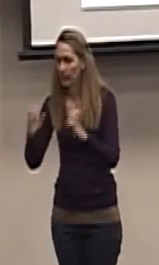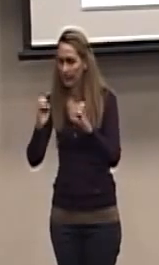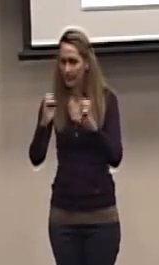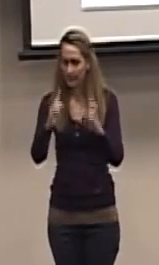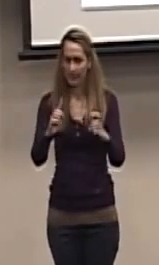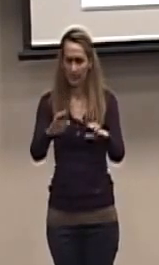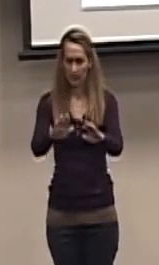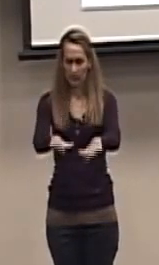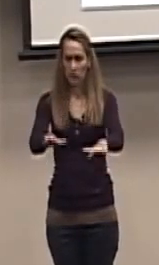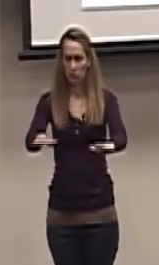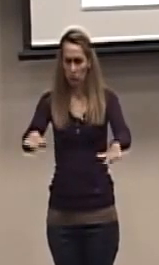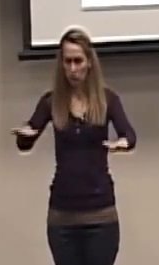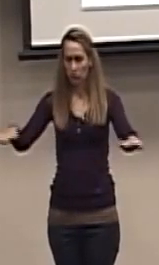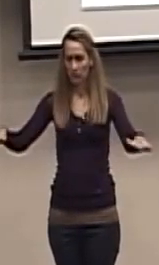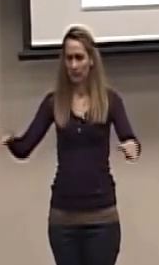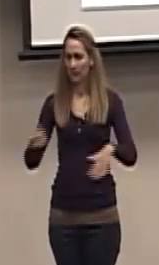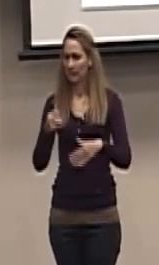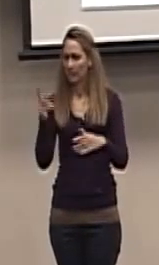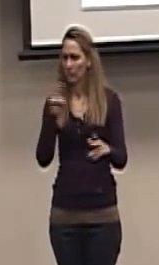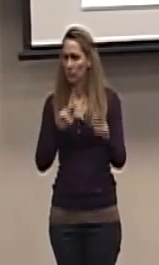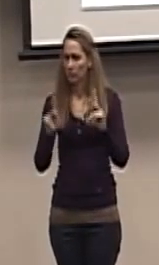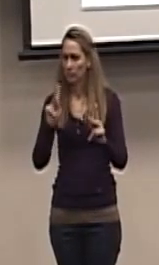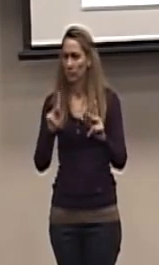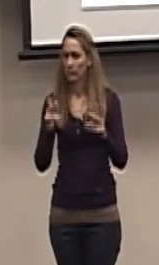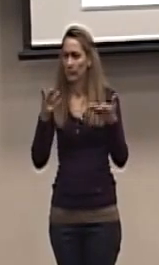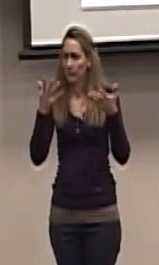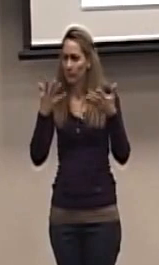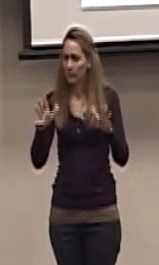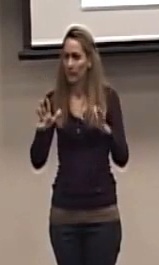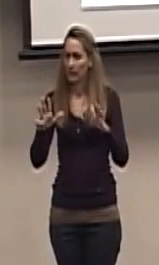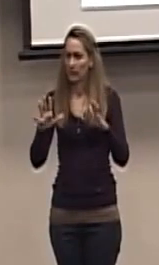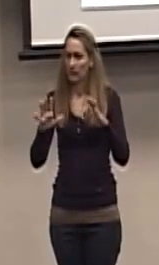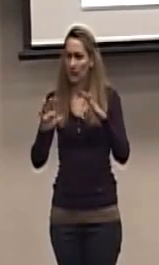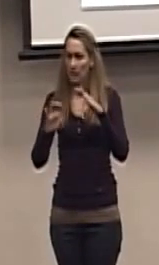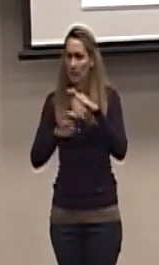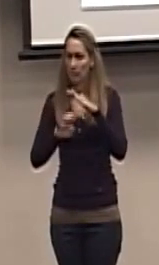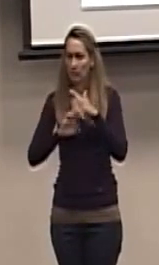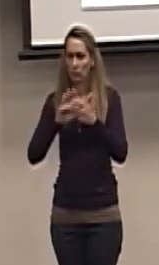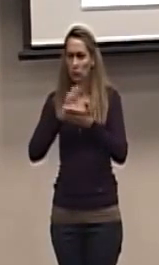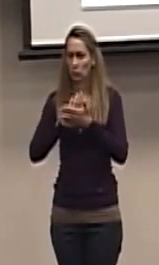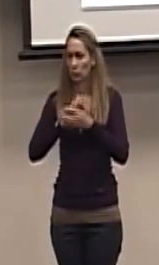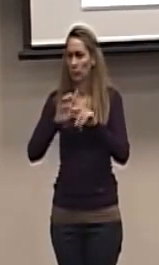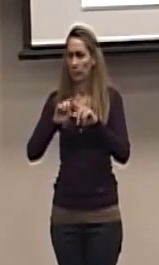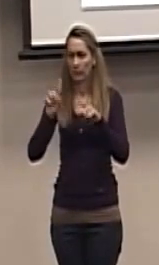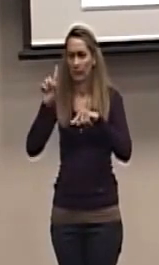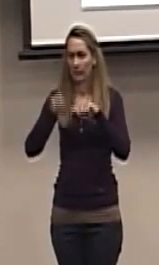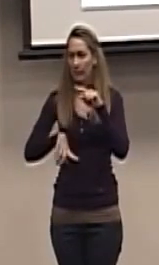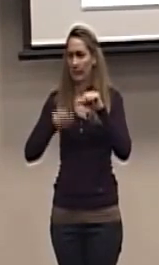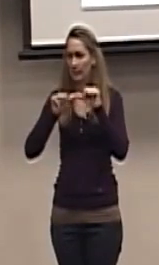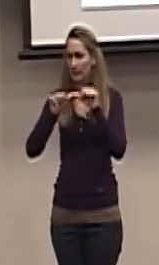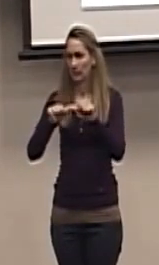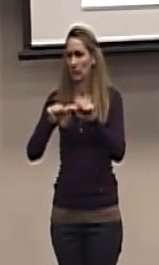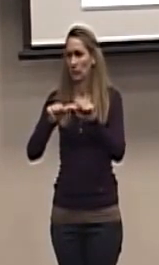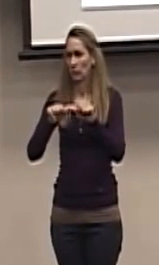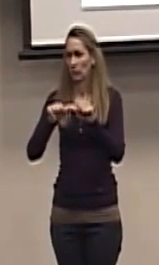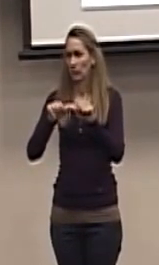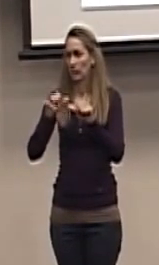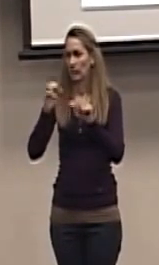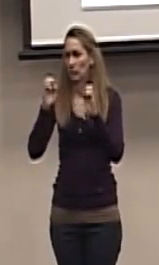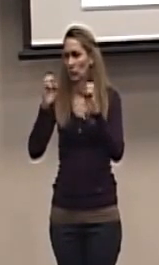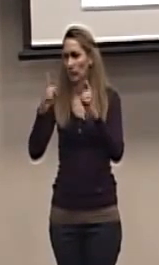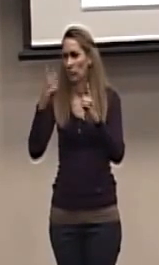are several people who have completed secondary school but cannot continue their education because of poverty.